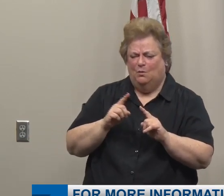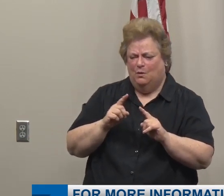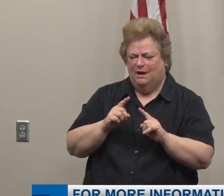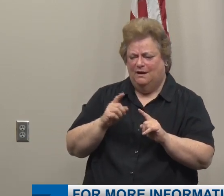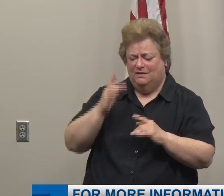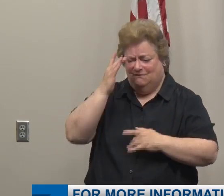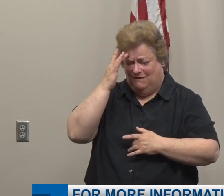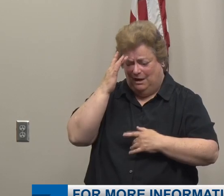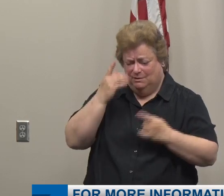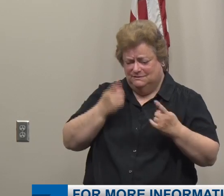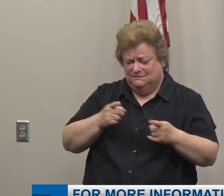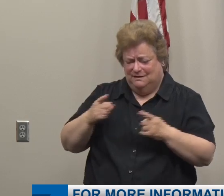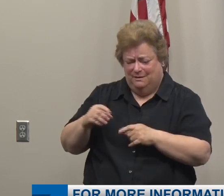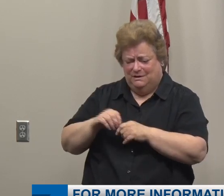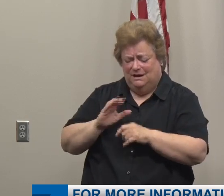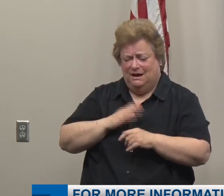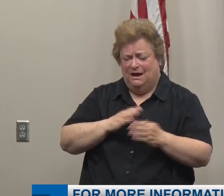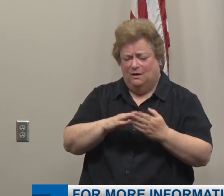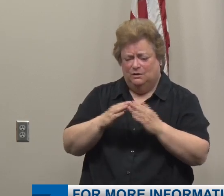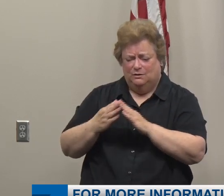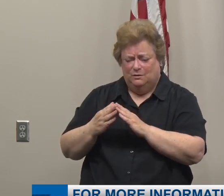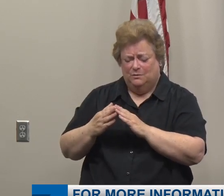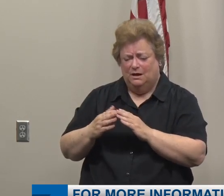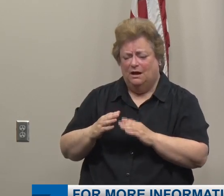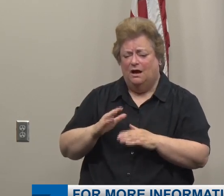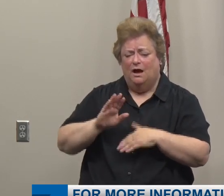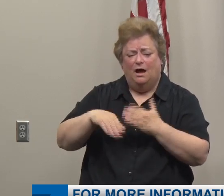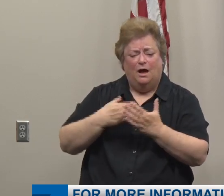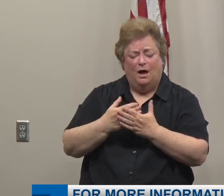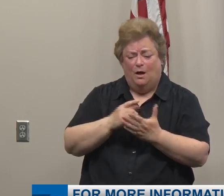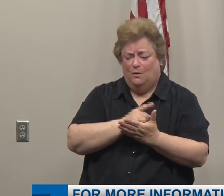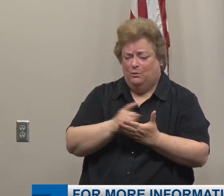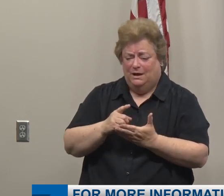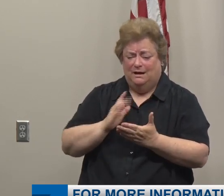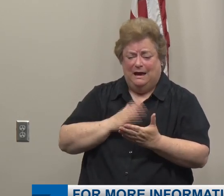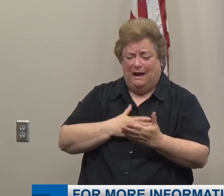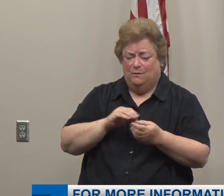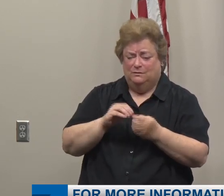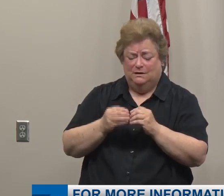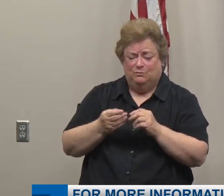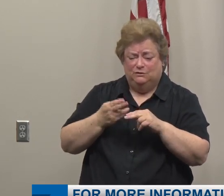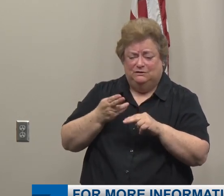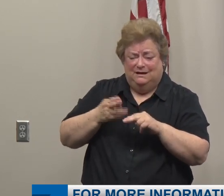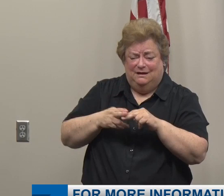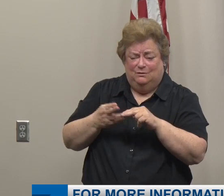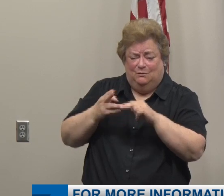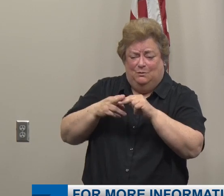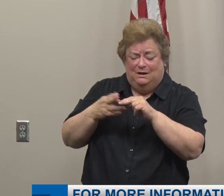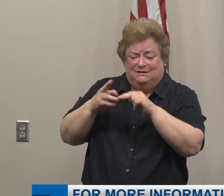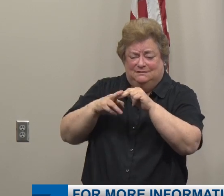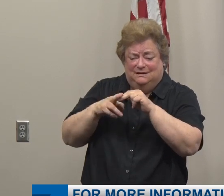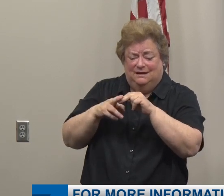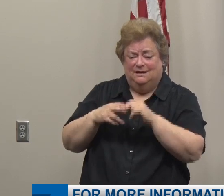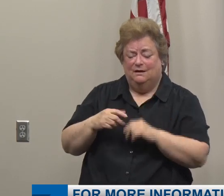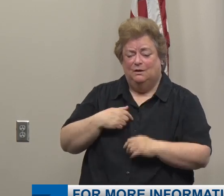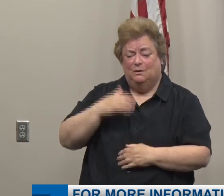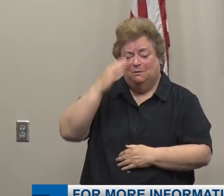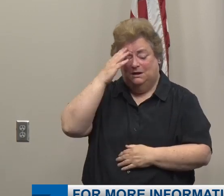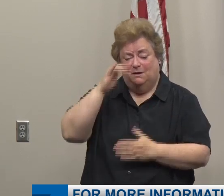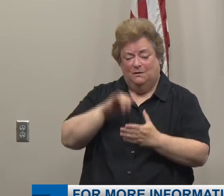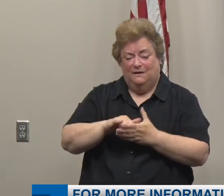is in our community you know all week our numbers have been rising we know that between